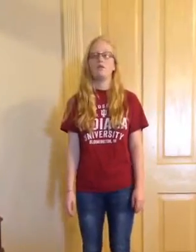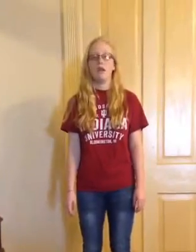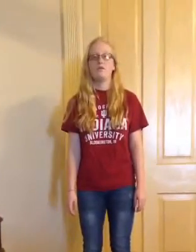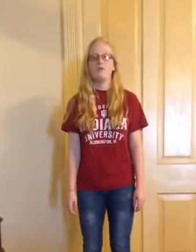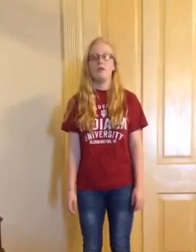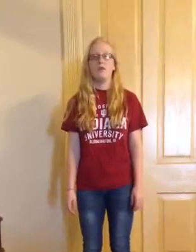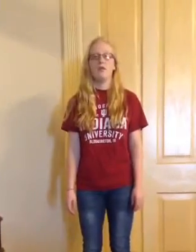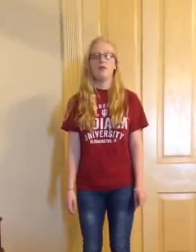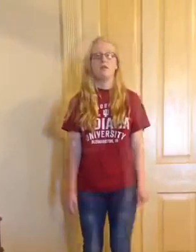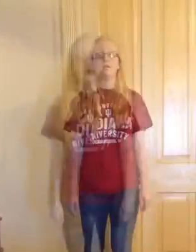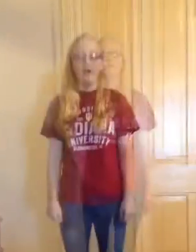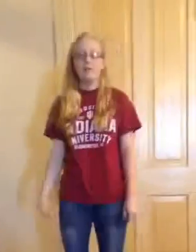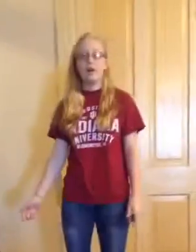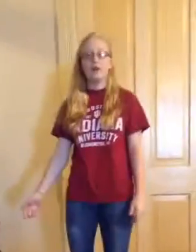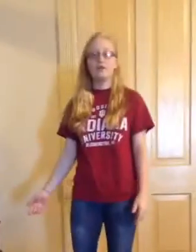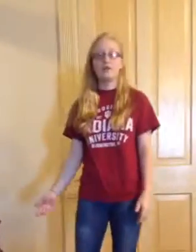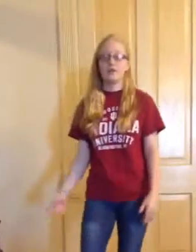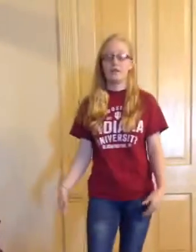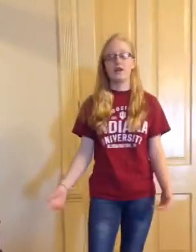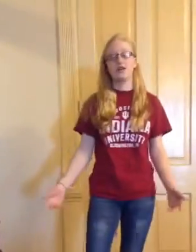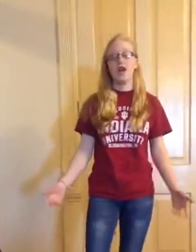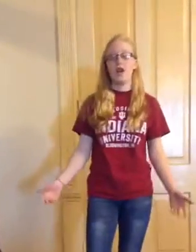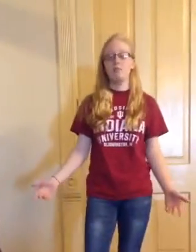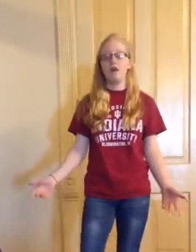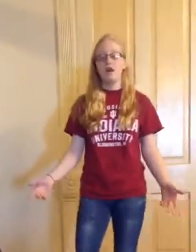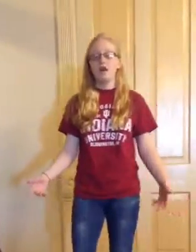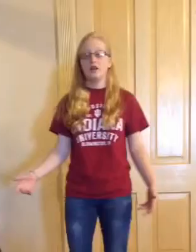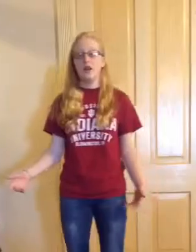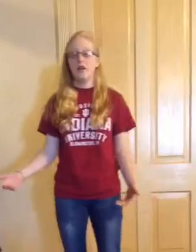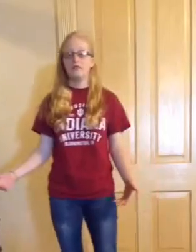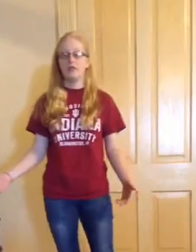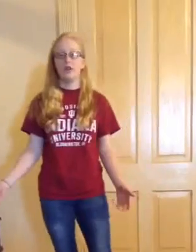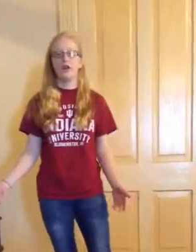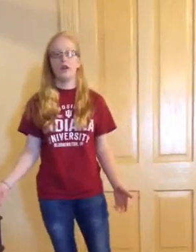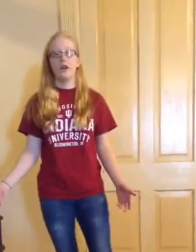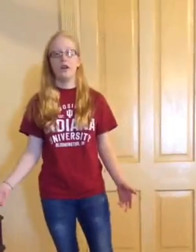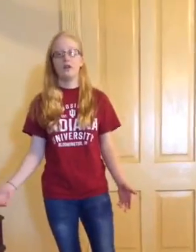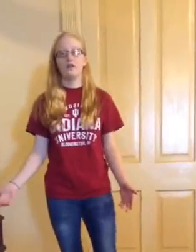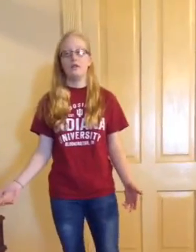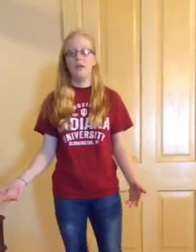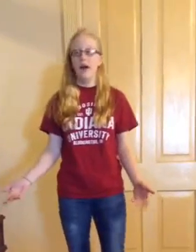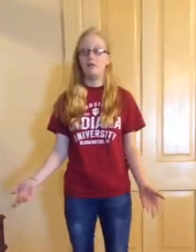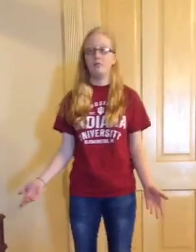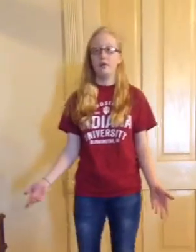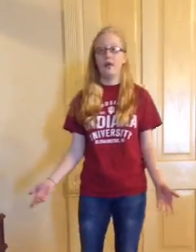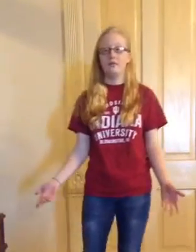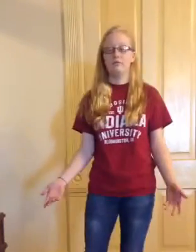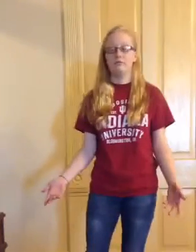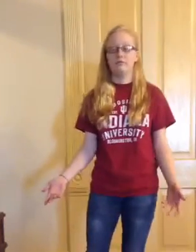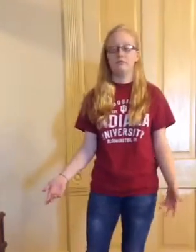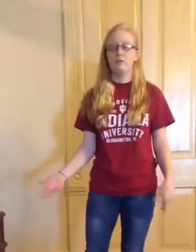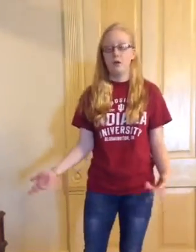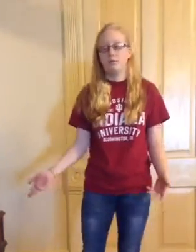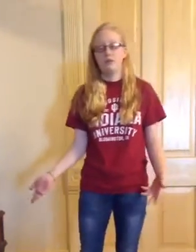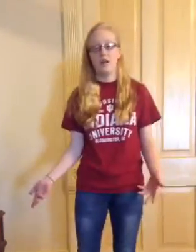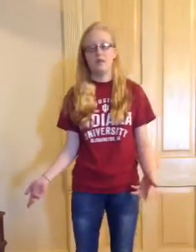life skill. First, to sign your name, you're going to have to learn the alphabet to be able to sign your